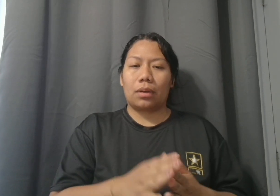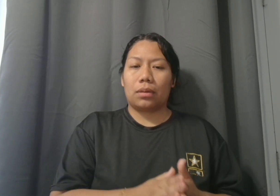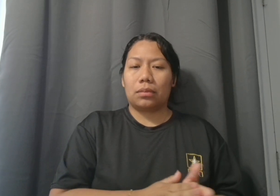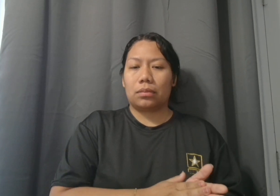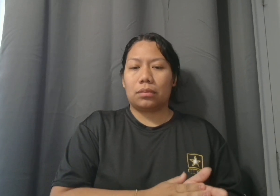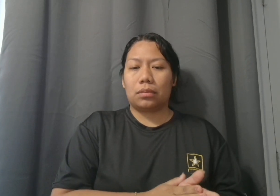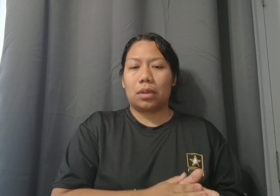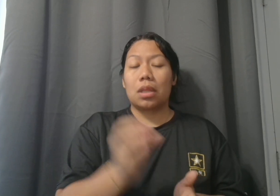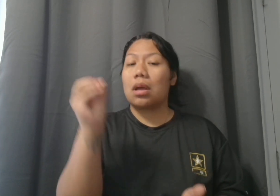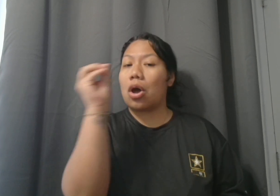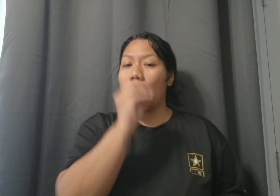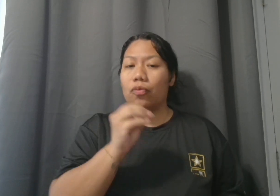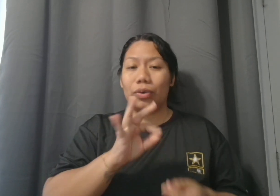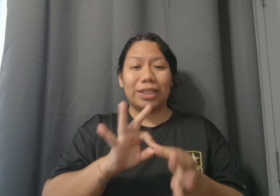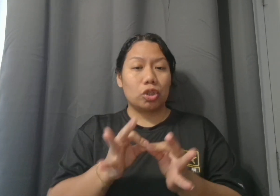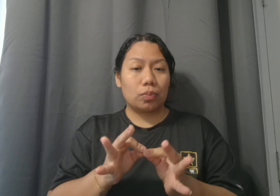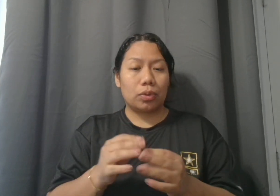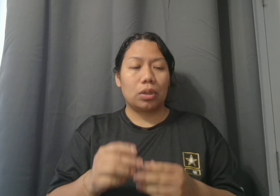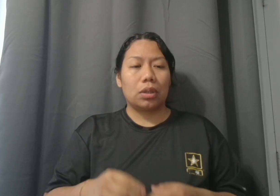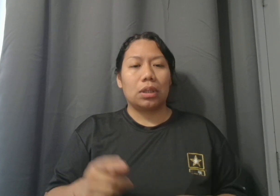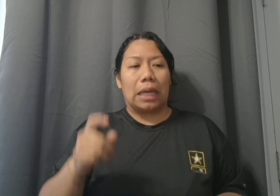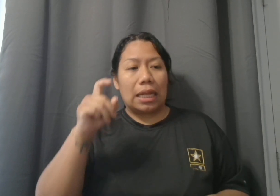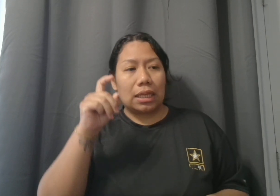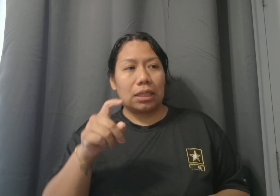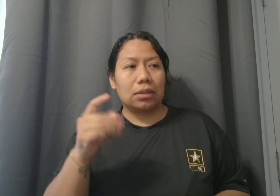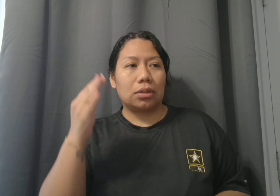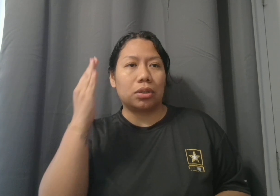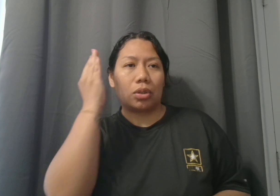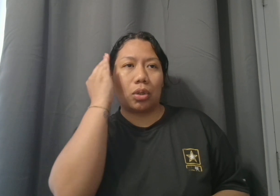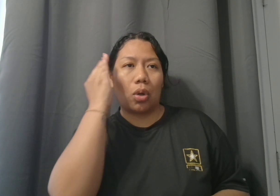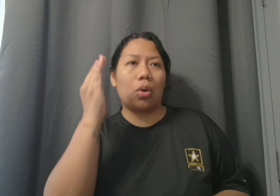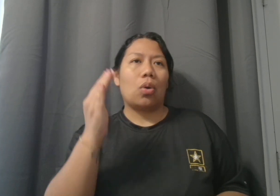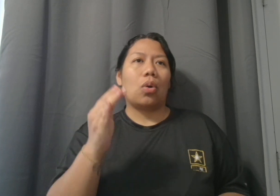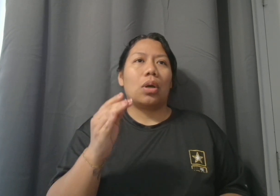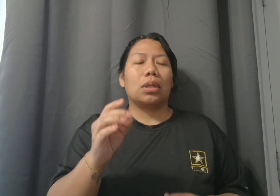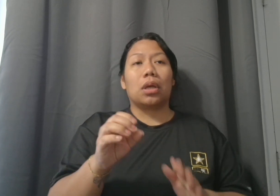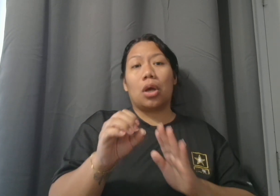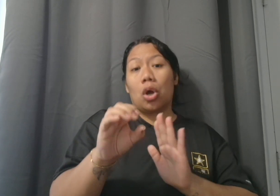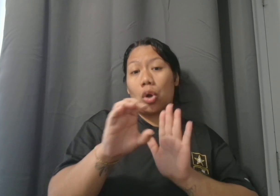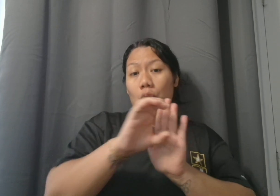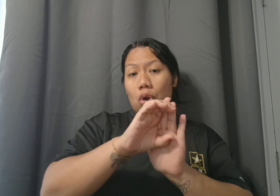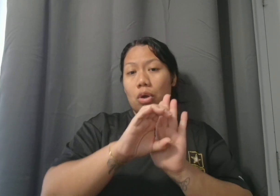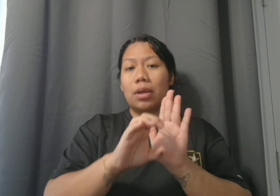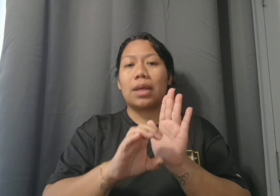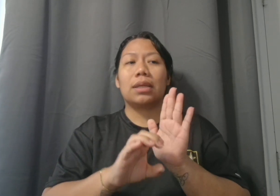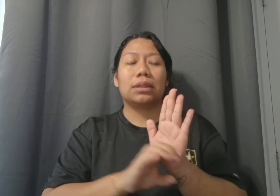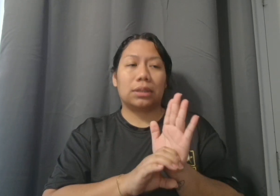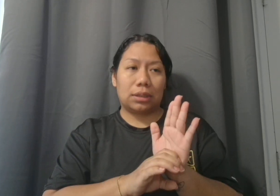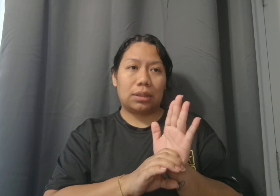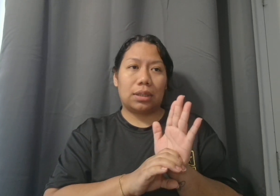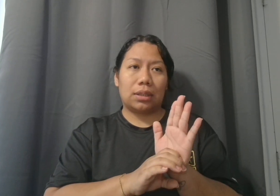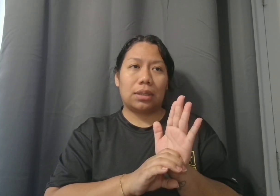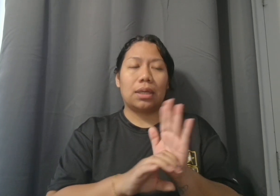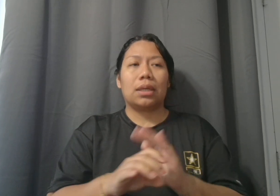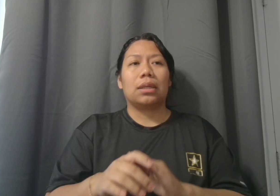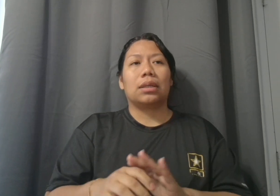The oral interpreter should be cognizant of the Code of Ethics of the Registry of Interpreters for the Deaf and